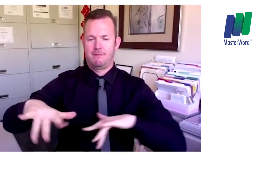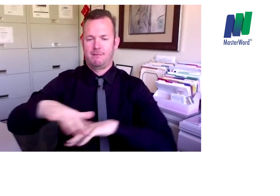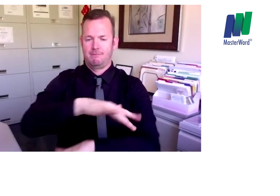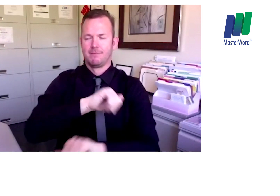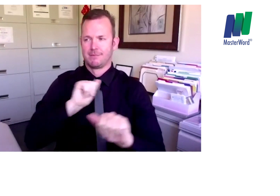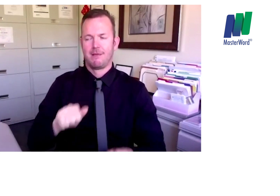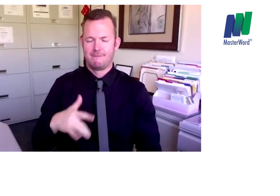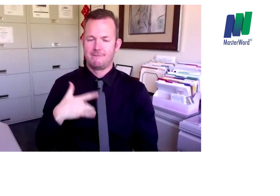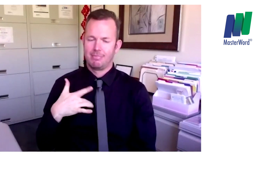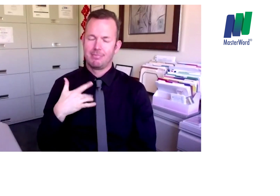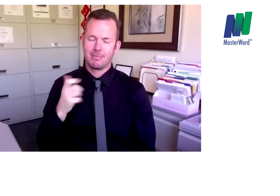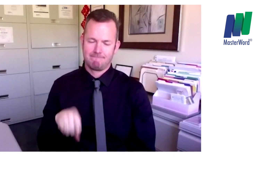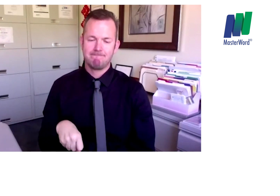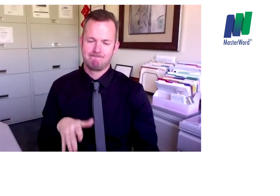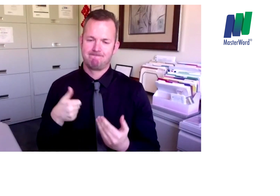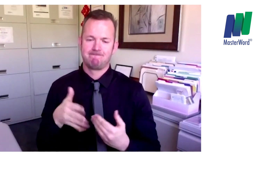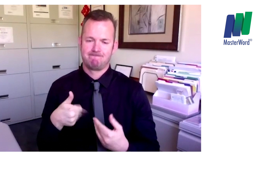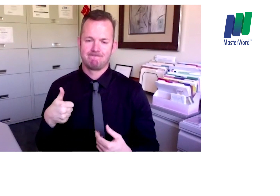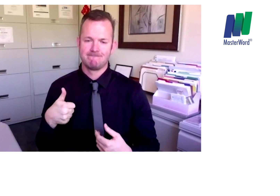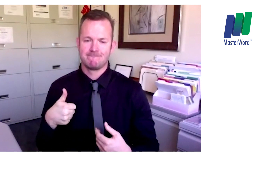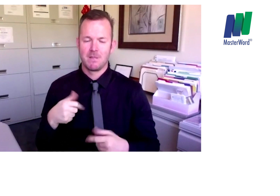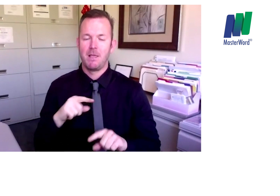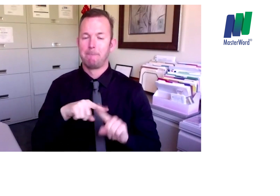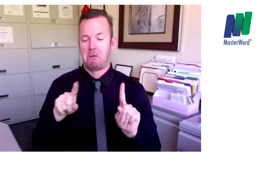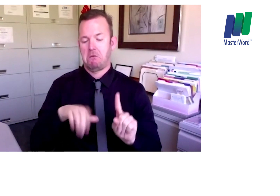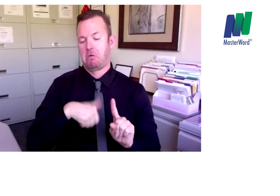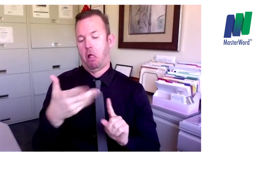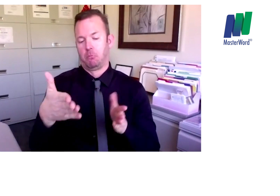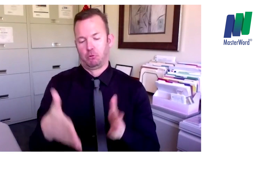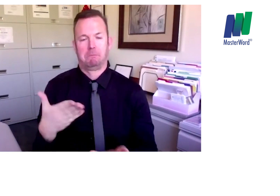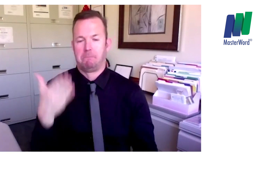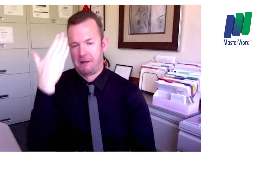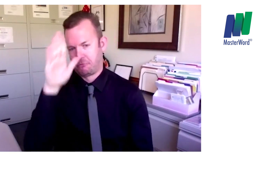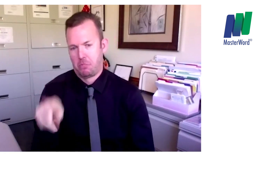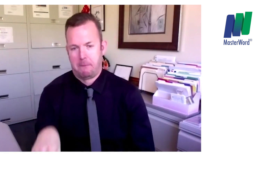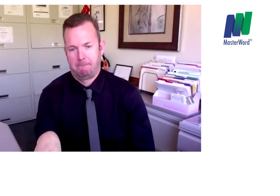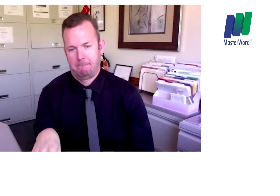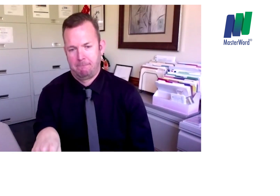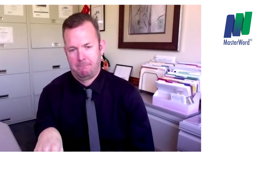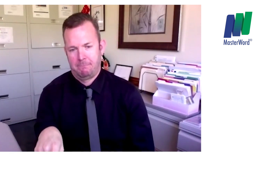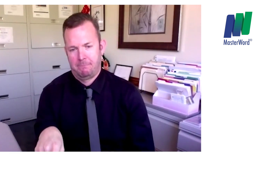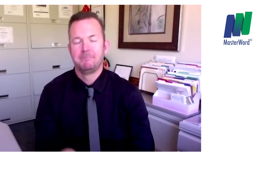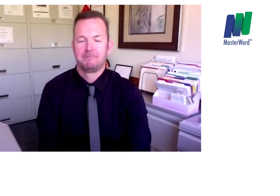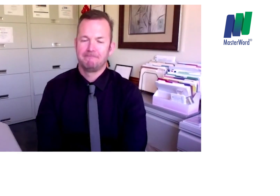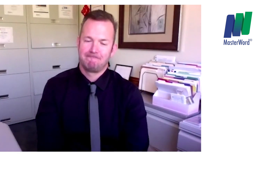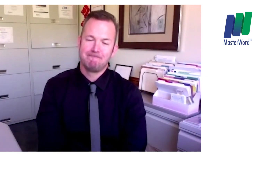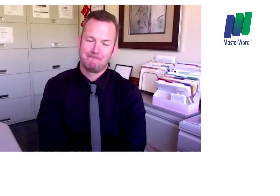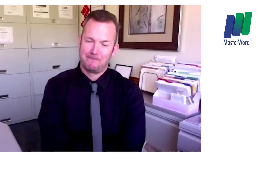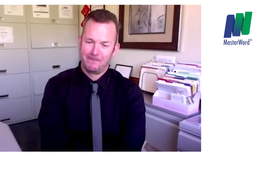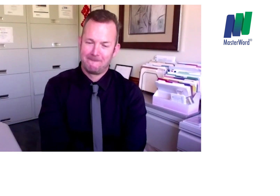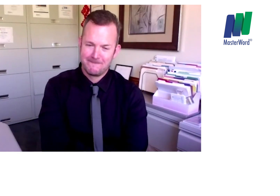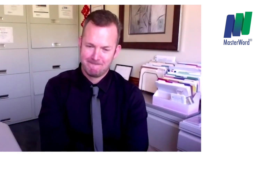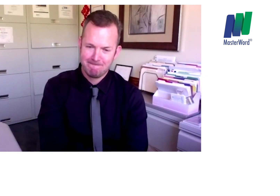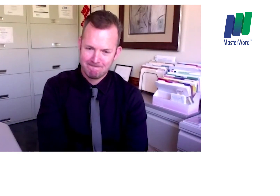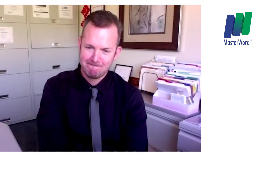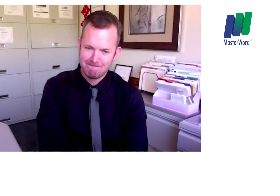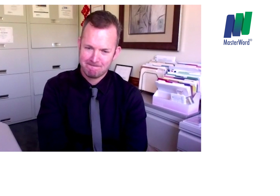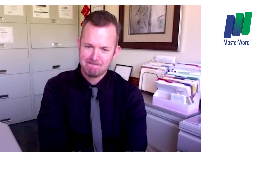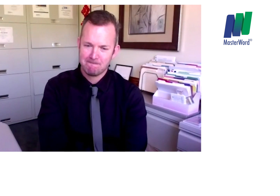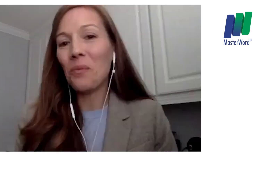visual and nonverbals. It's almost like a felt intuition that we have. And even if I don't know the other